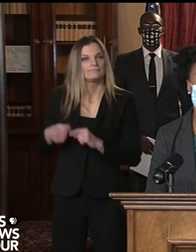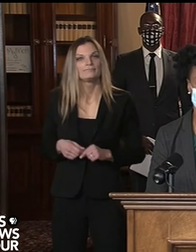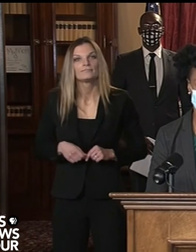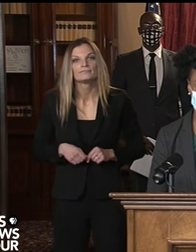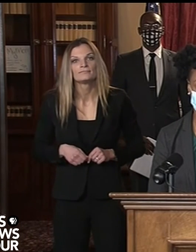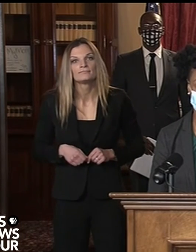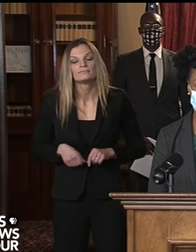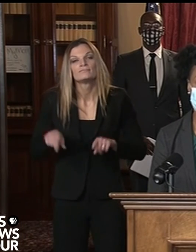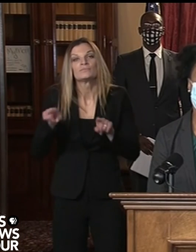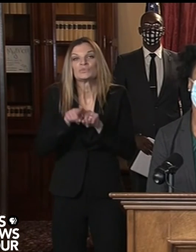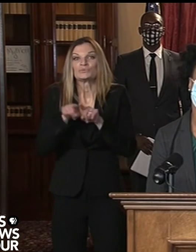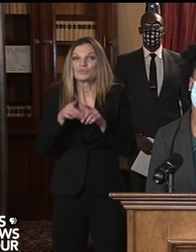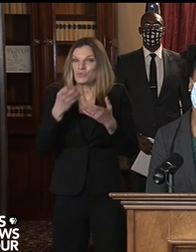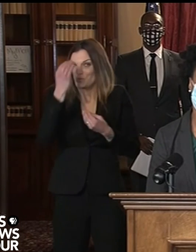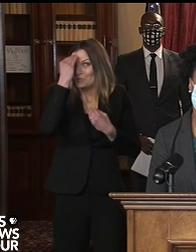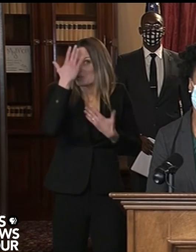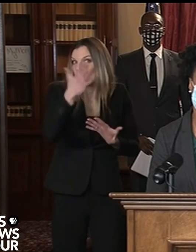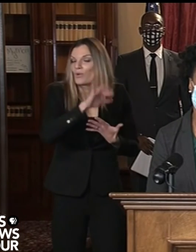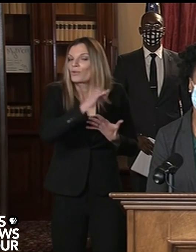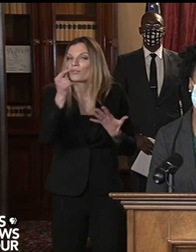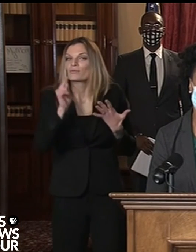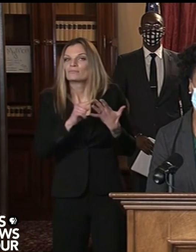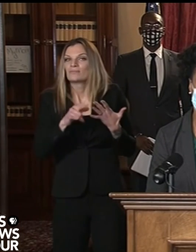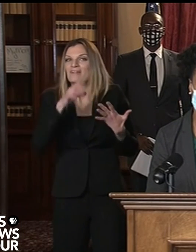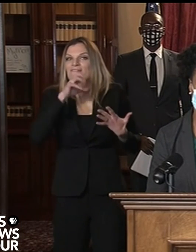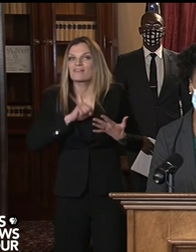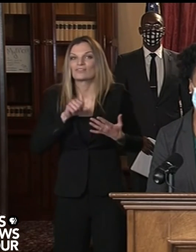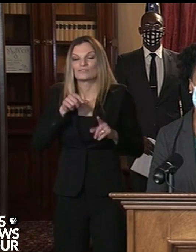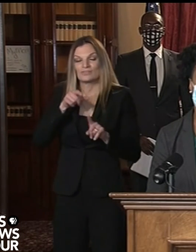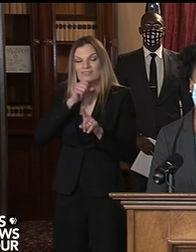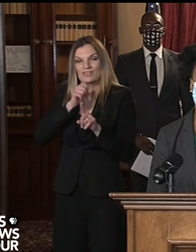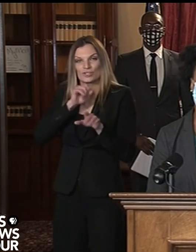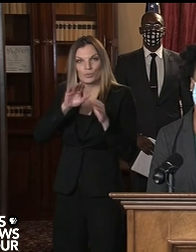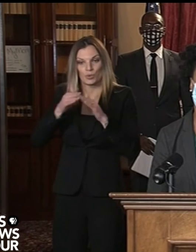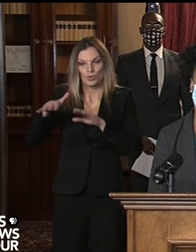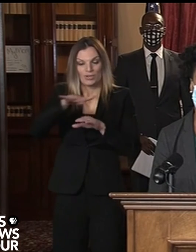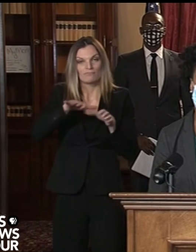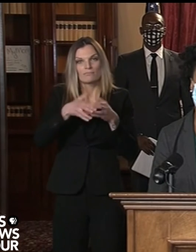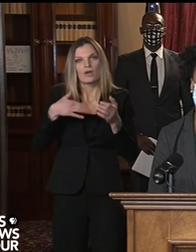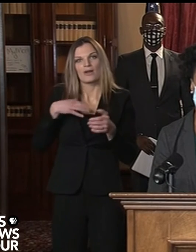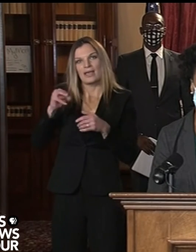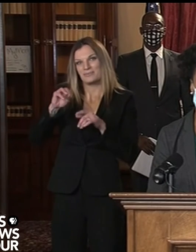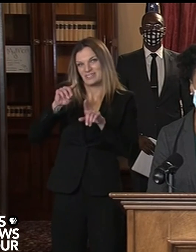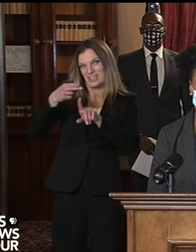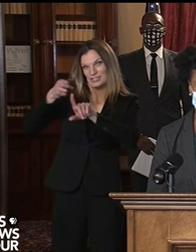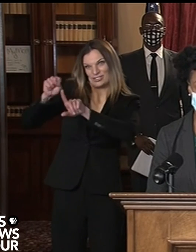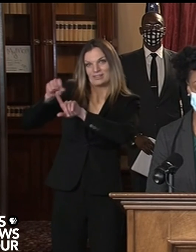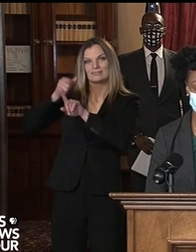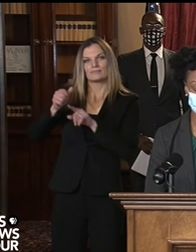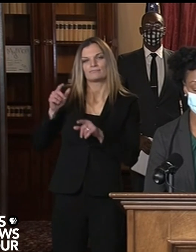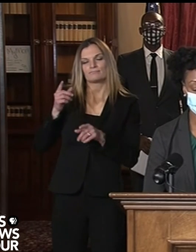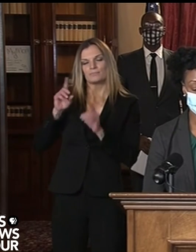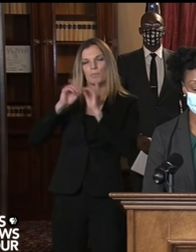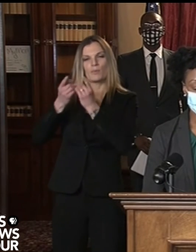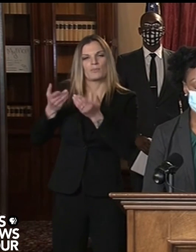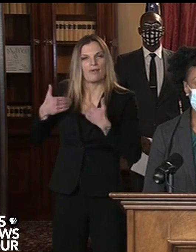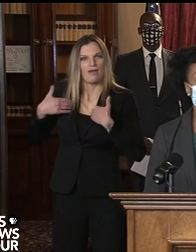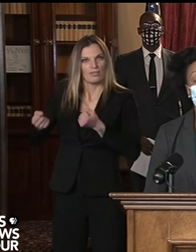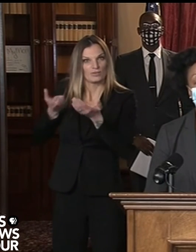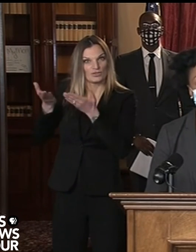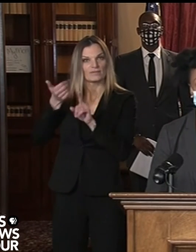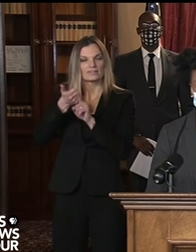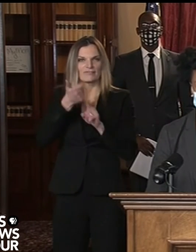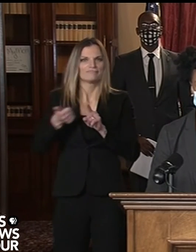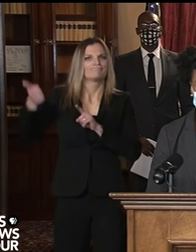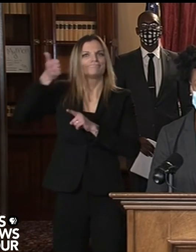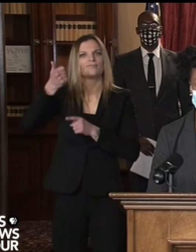our aging community under the leadership of Dr. Alexis Travis, our MDHHS Senior Deputy for Aging.